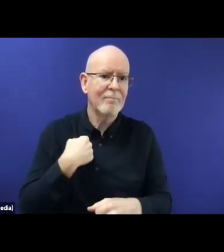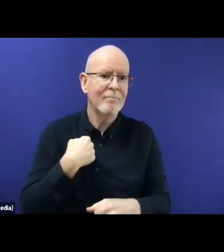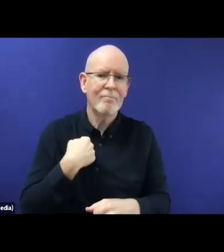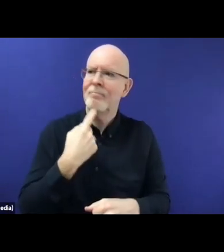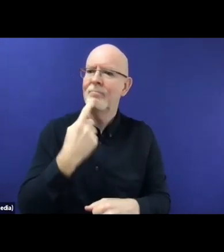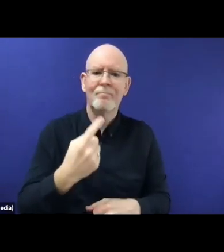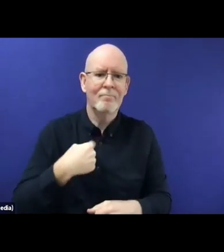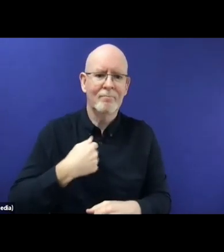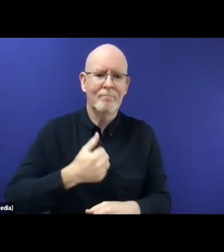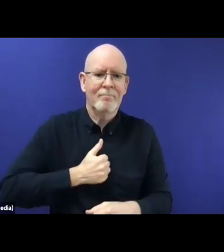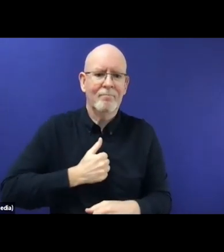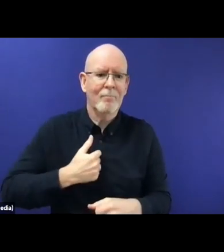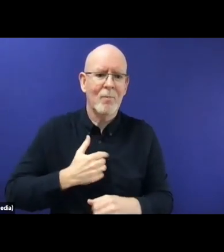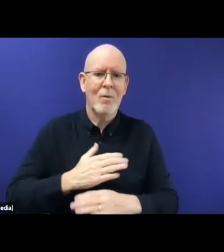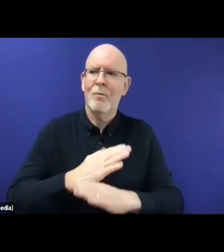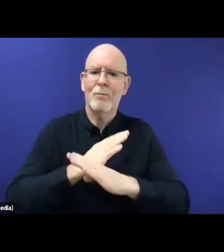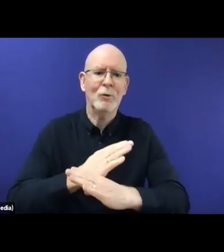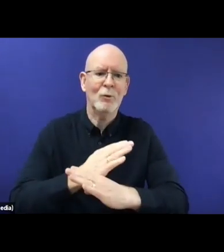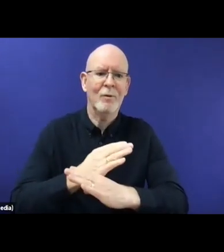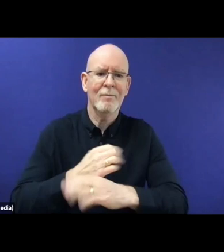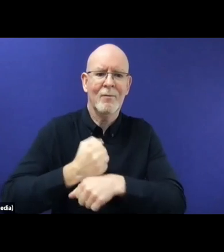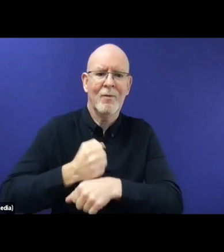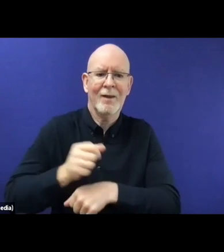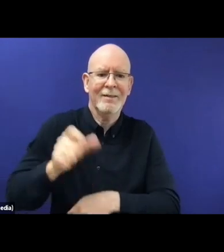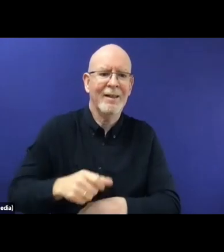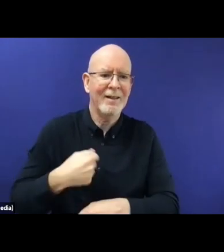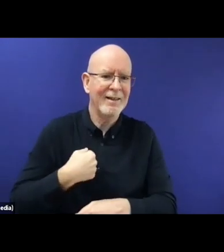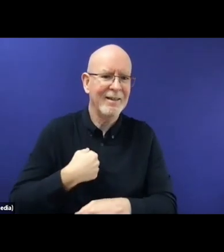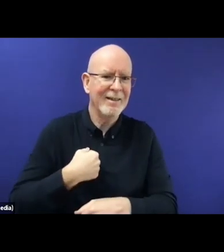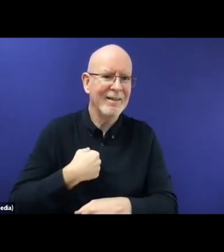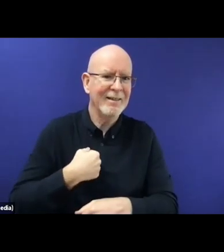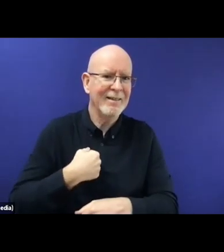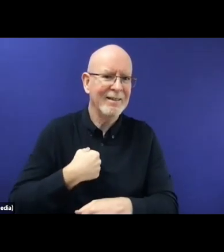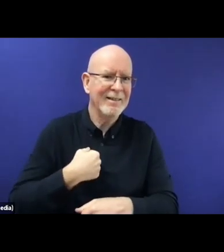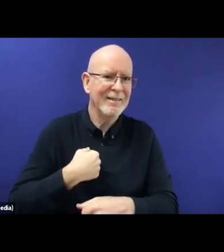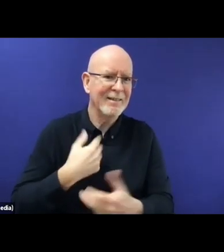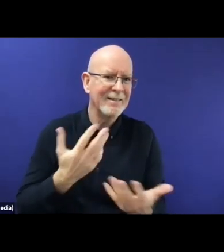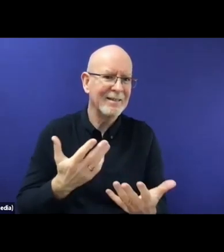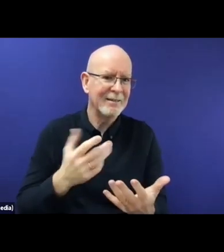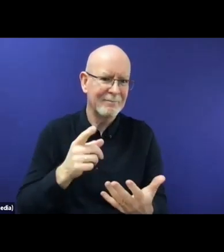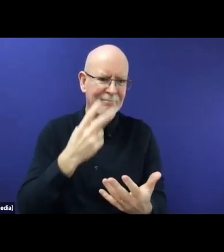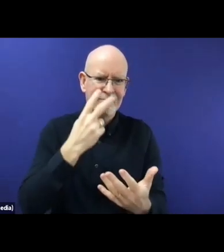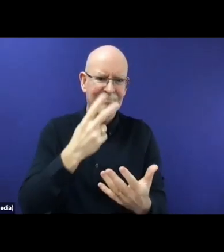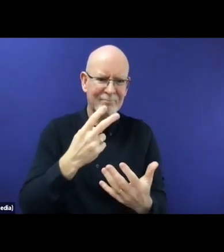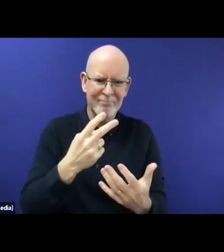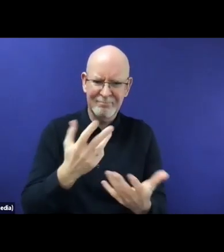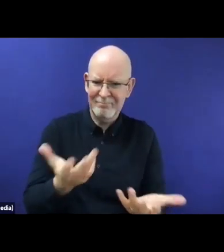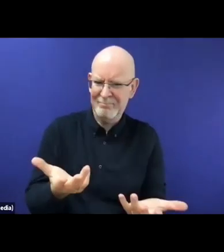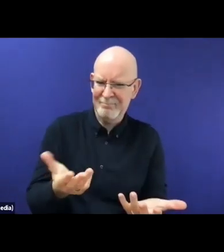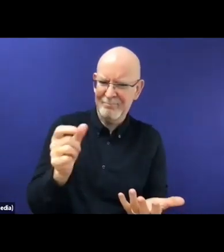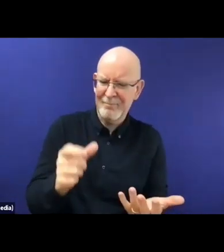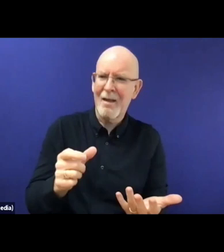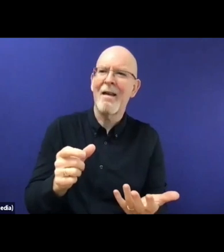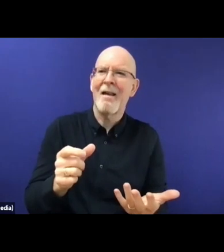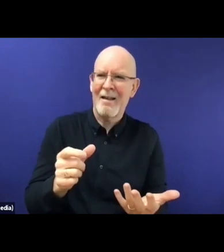I've seen how, to what extent, the protection as advocacy for standards and for government action is